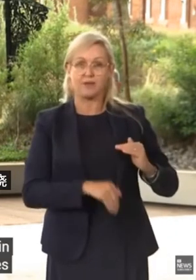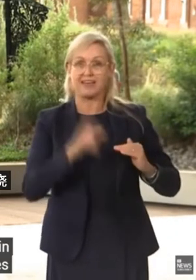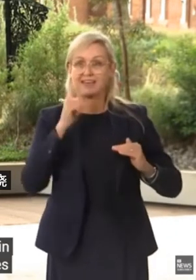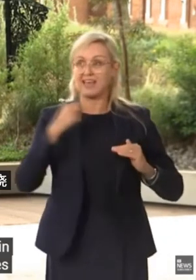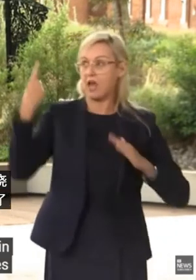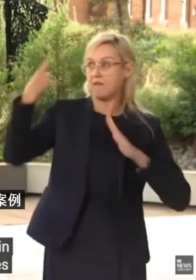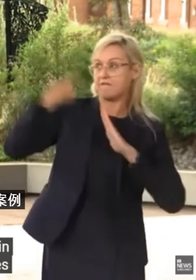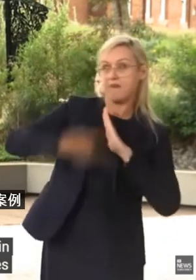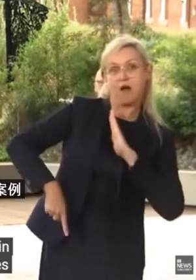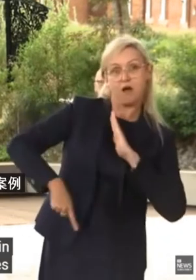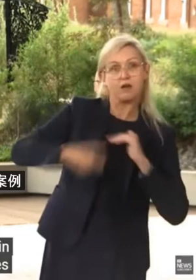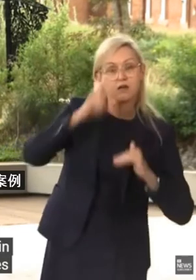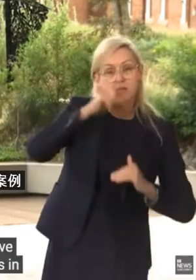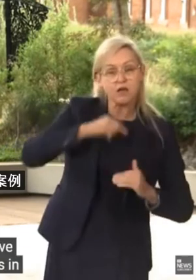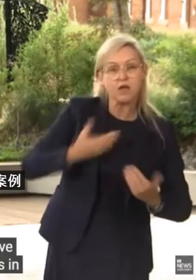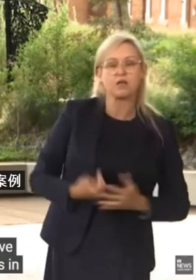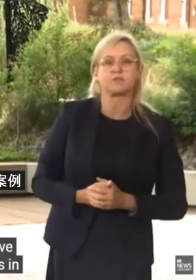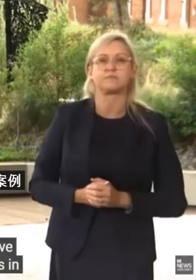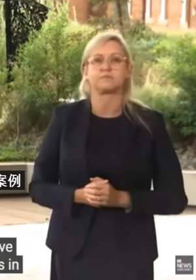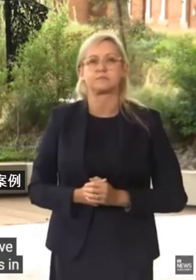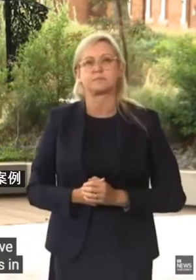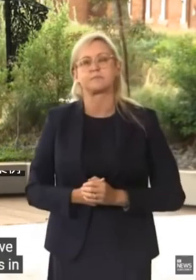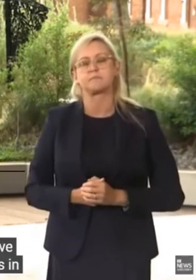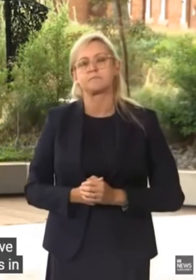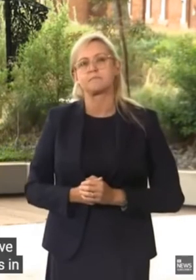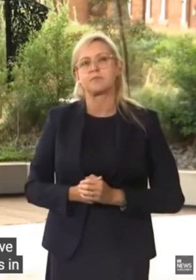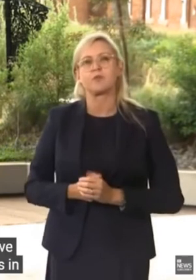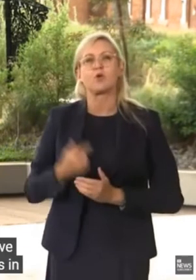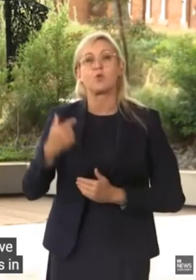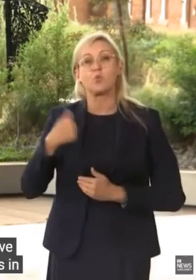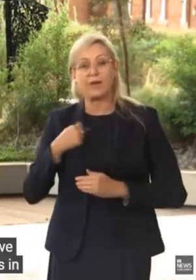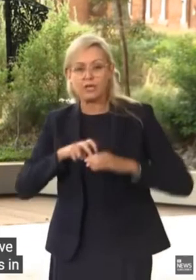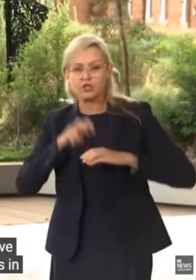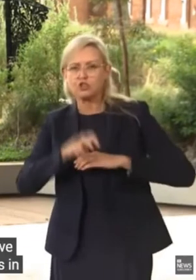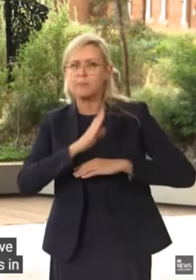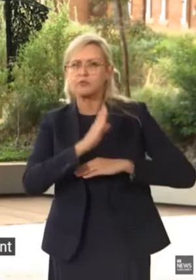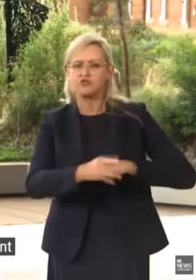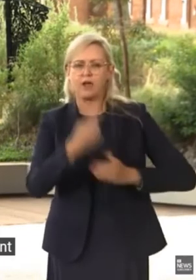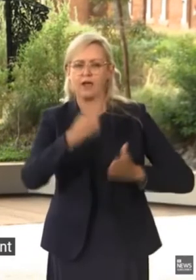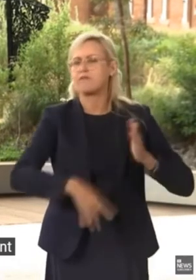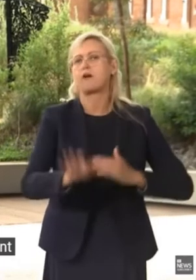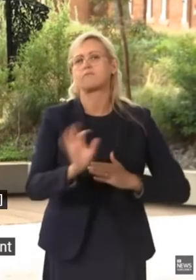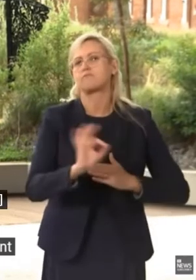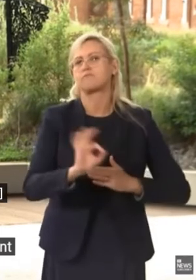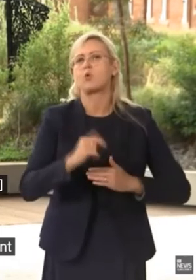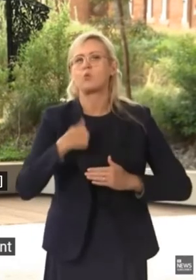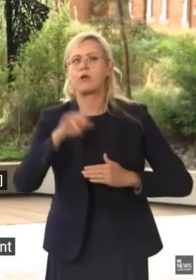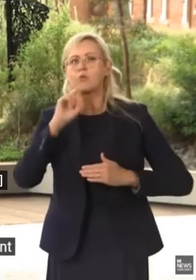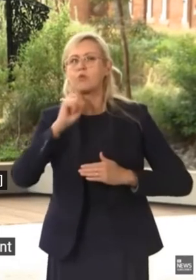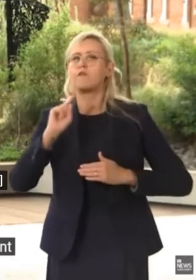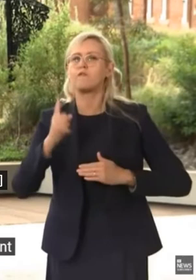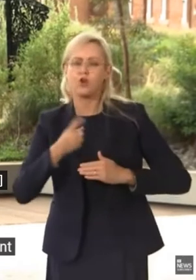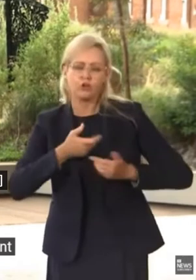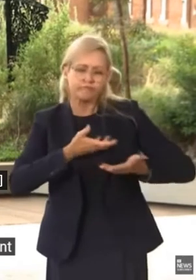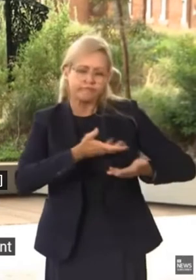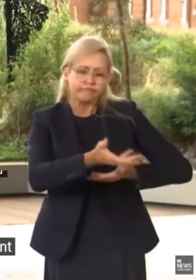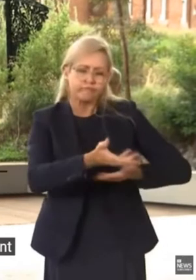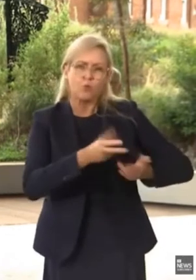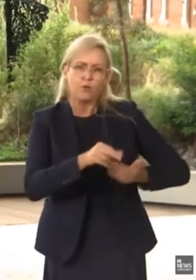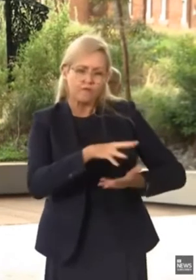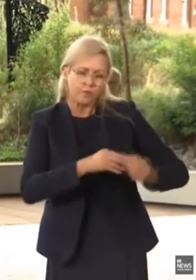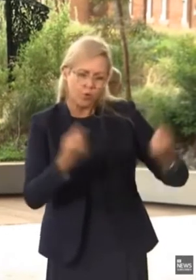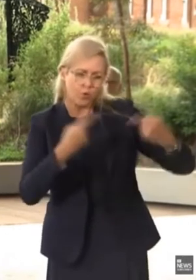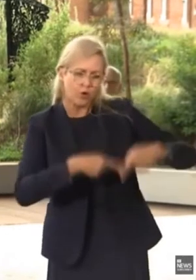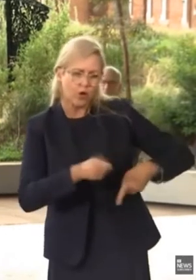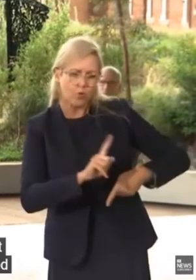around individual childs. We've had case management teams in place through the department last year and in 2020 to really work with families and work out